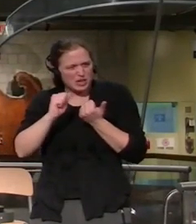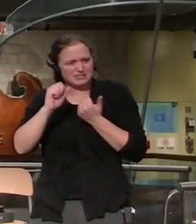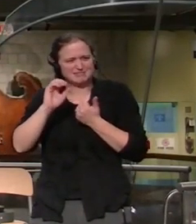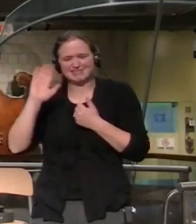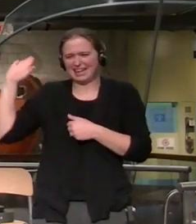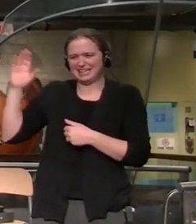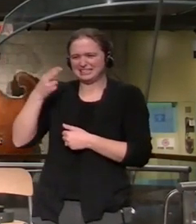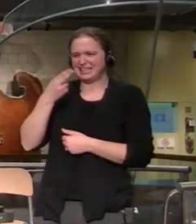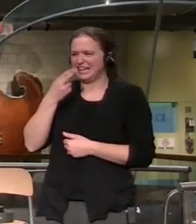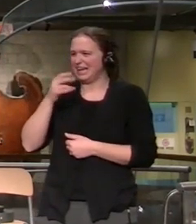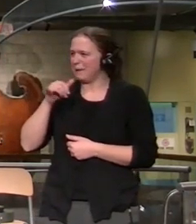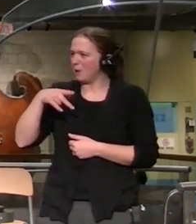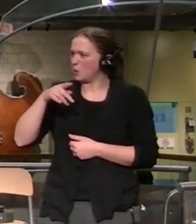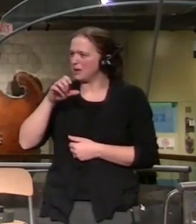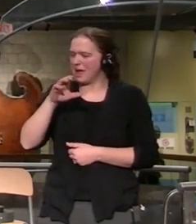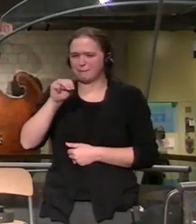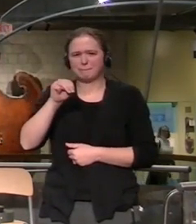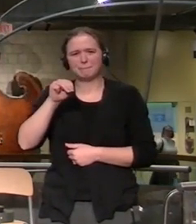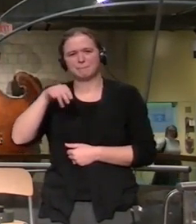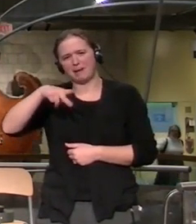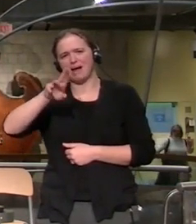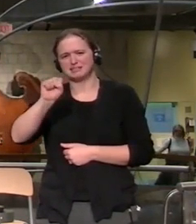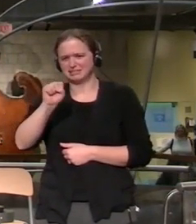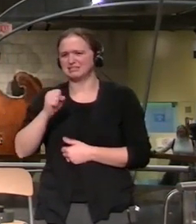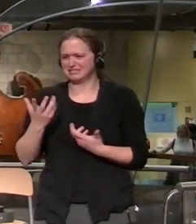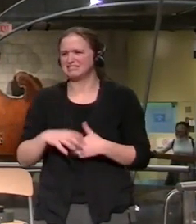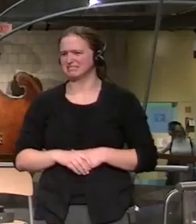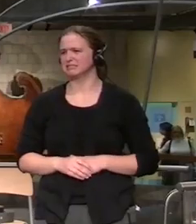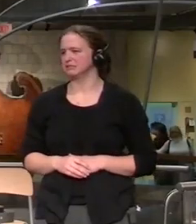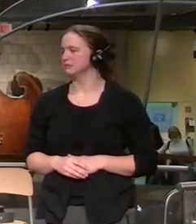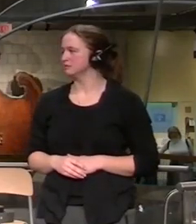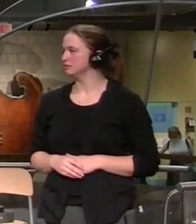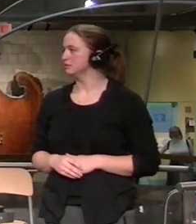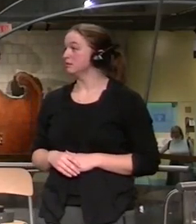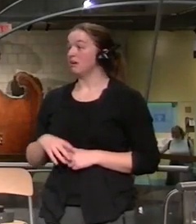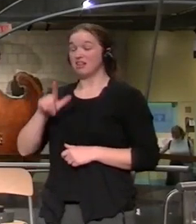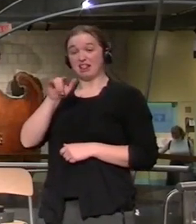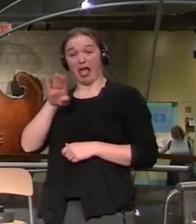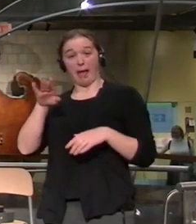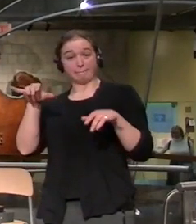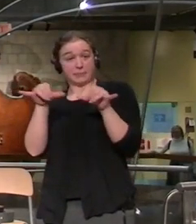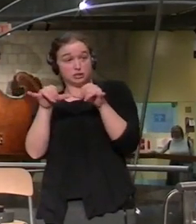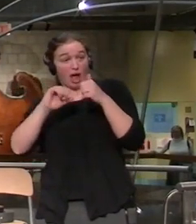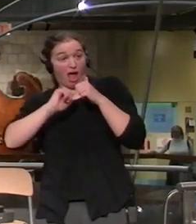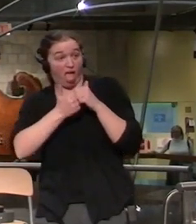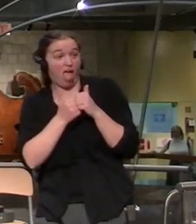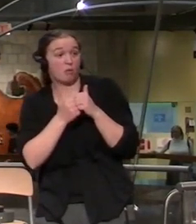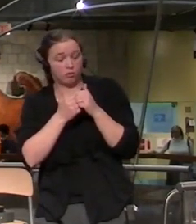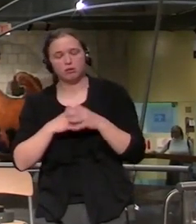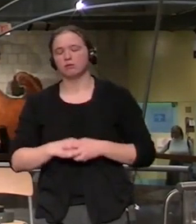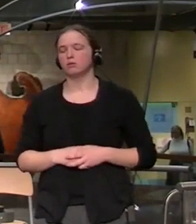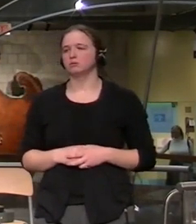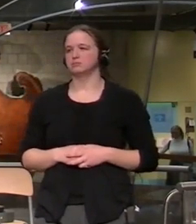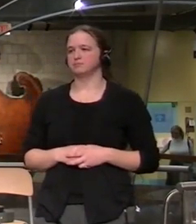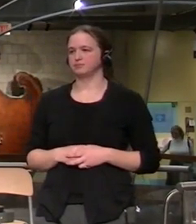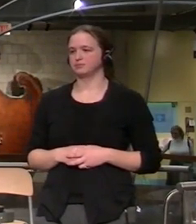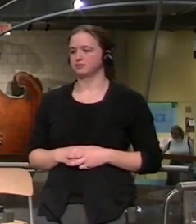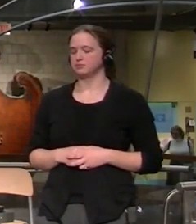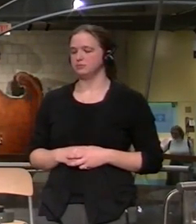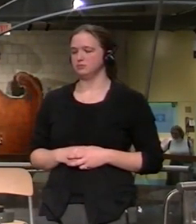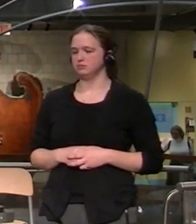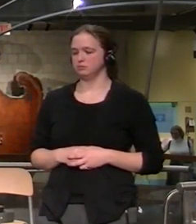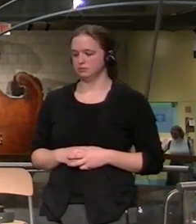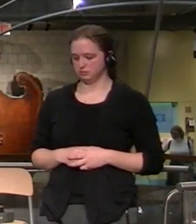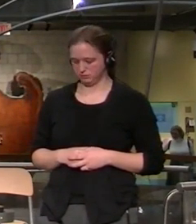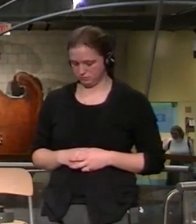does. So how do we measure this in our lab? We measure memory in a very interesting way. So there's been a